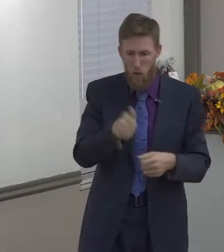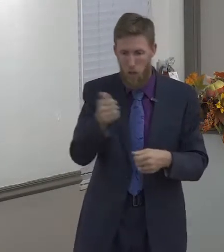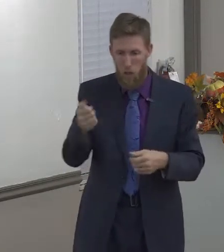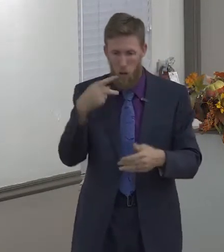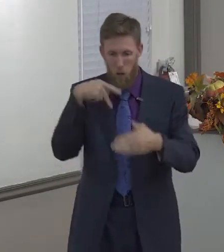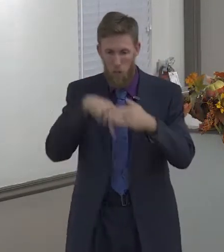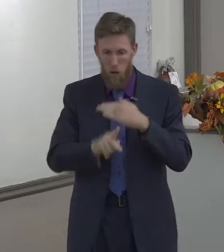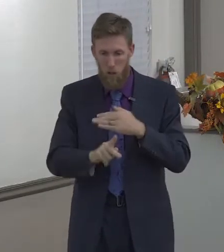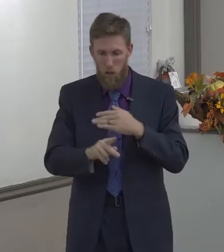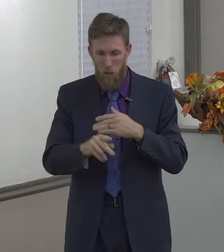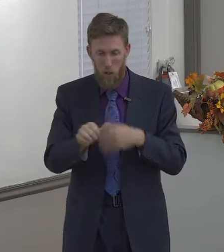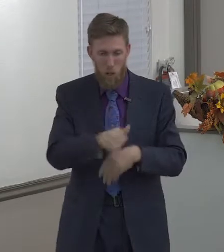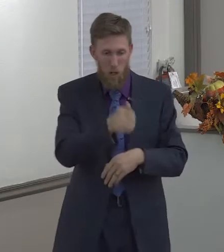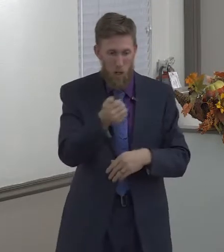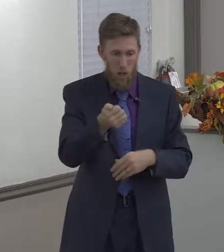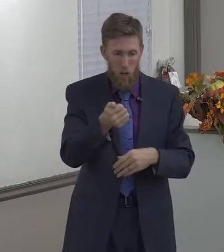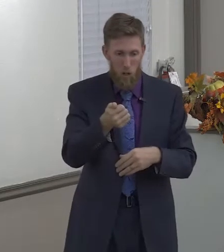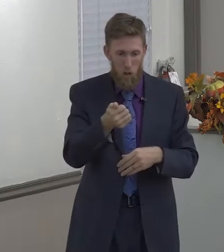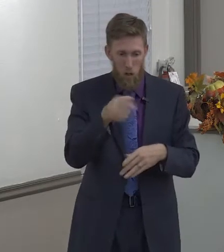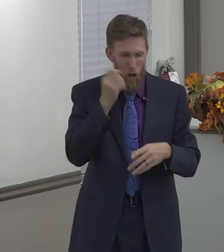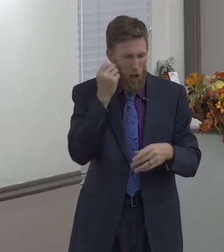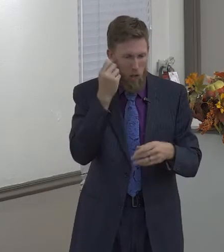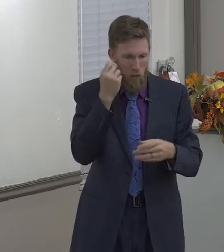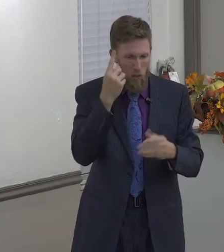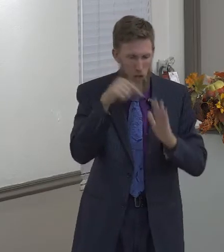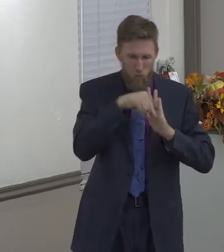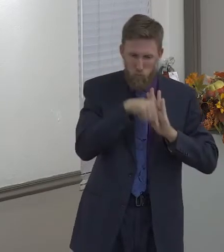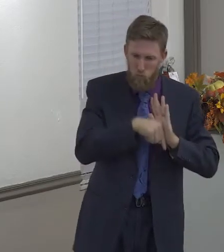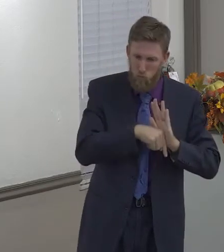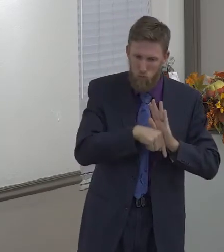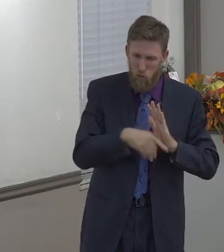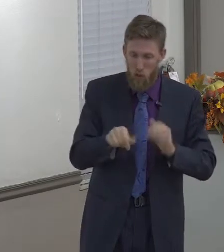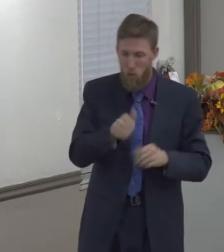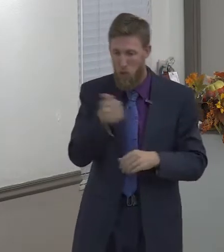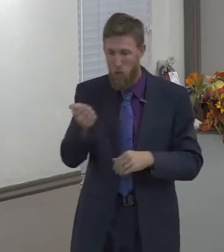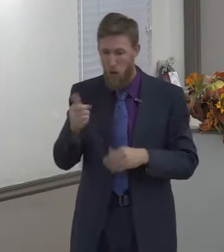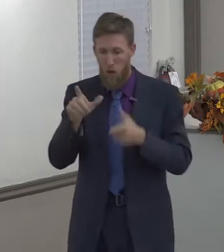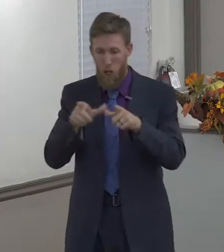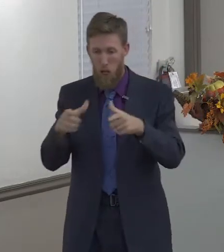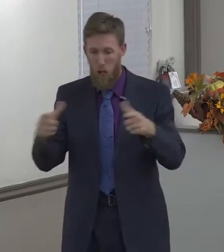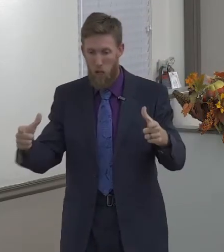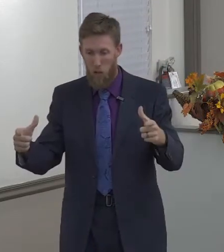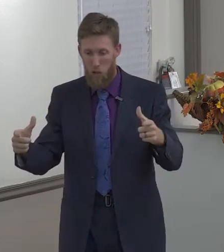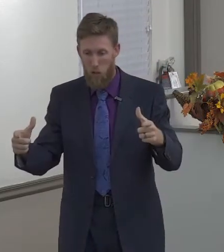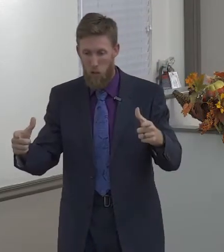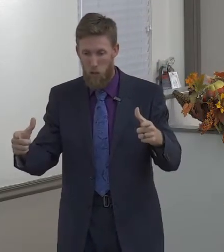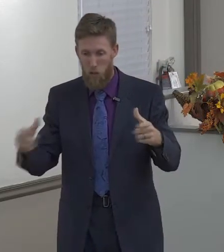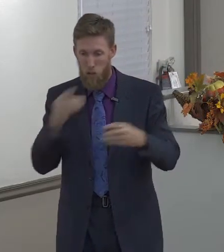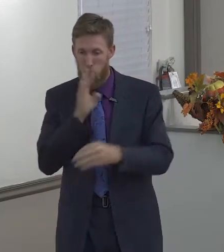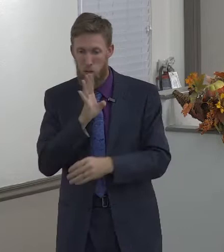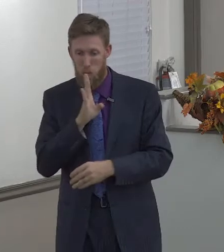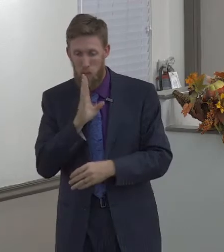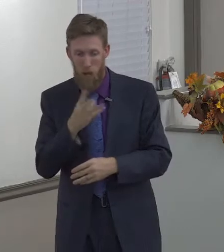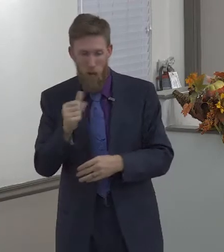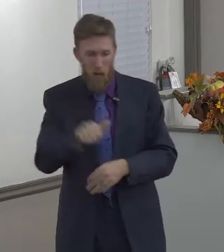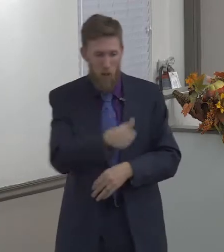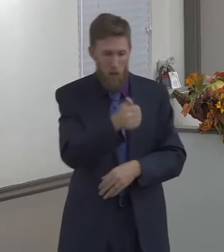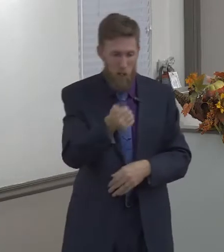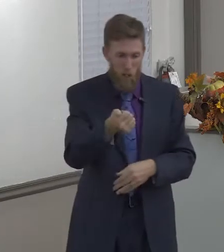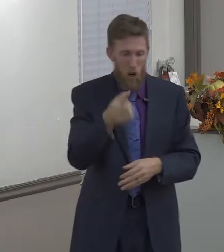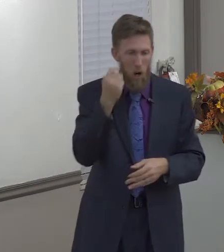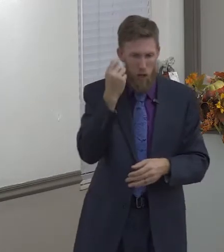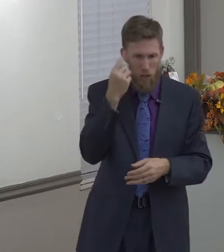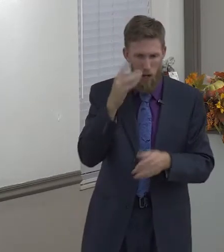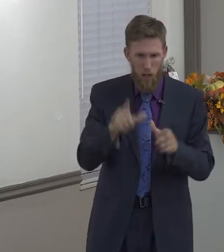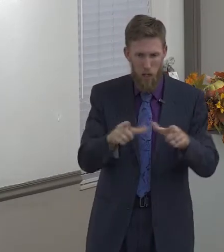tongues. But all these worketh that one and the selfsame Spirit, dividing to every man severally as he will. It was in John